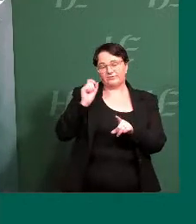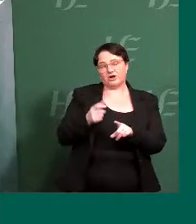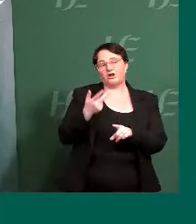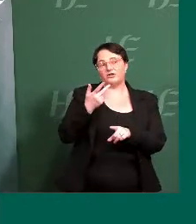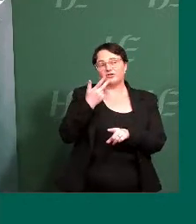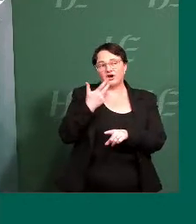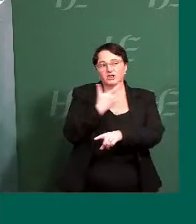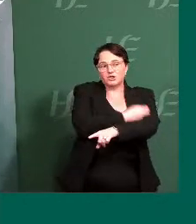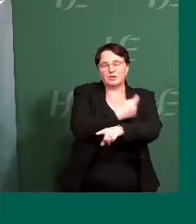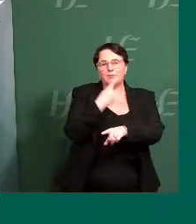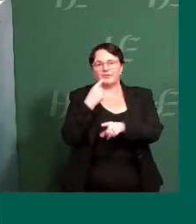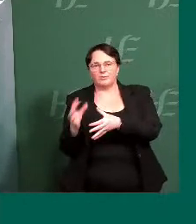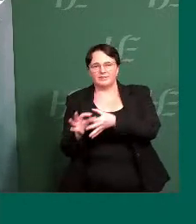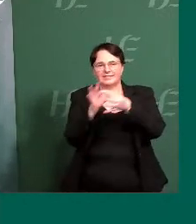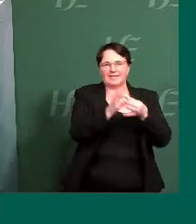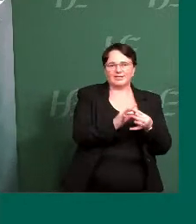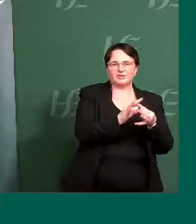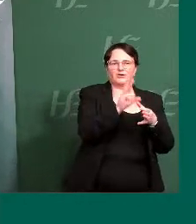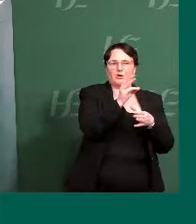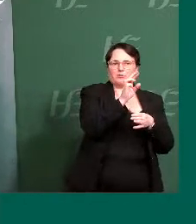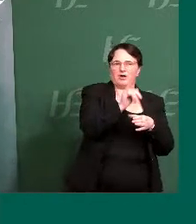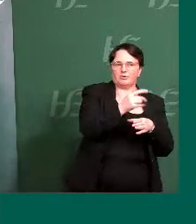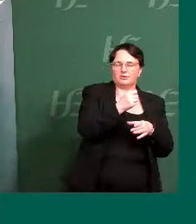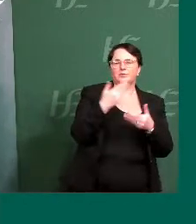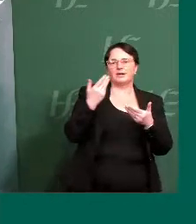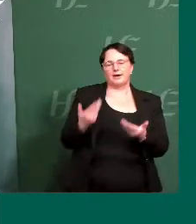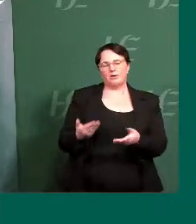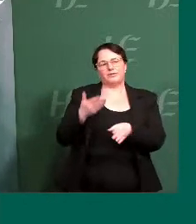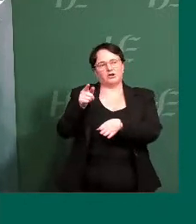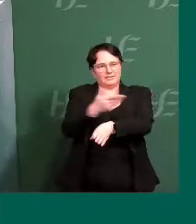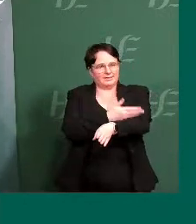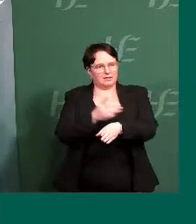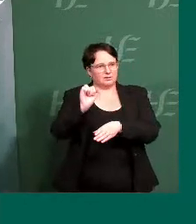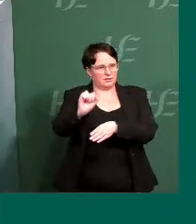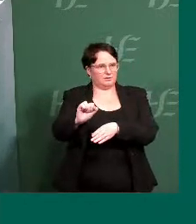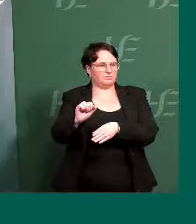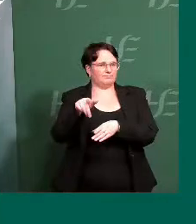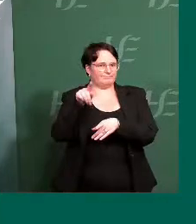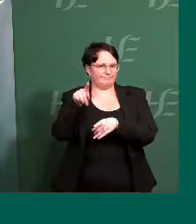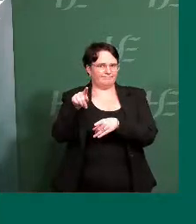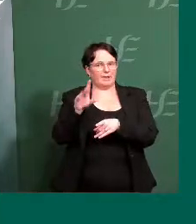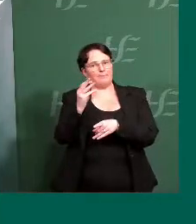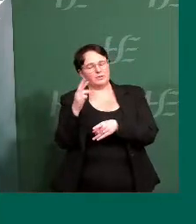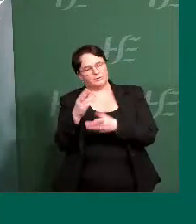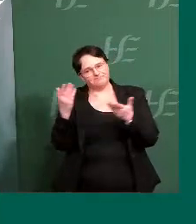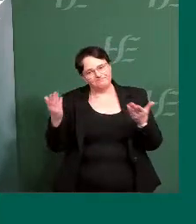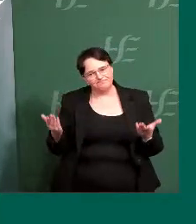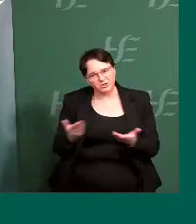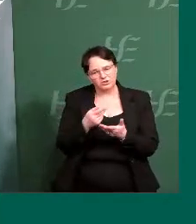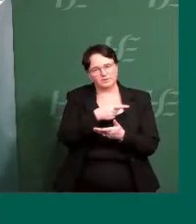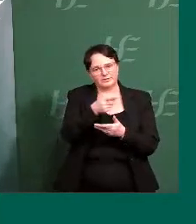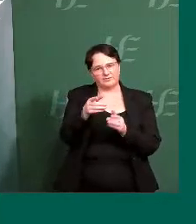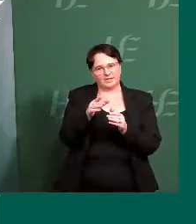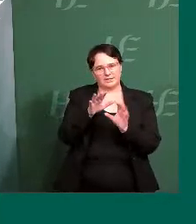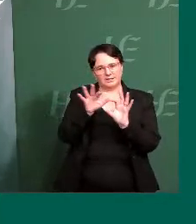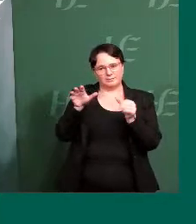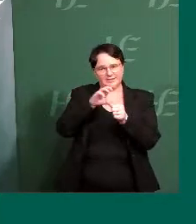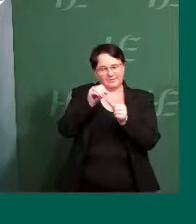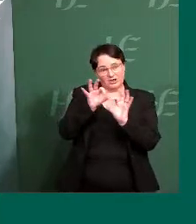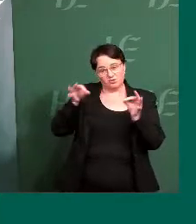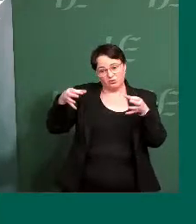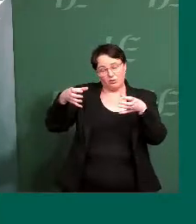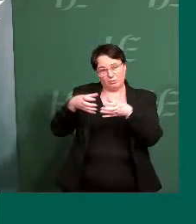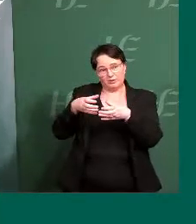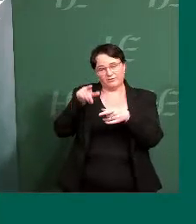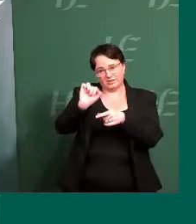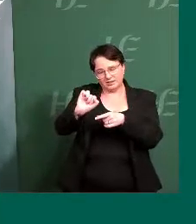but that was part of their primary dose. So they're now commencing in relation to their booster. And we would encourage those people particularly to come forward because of the